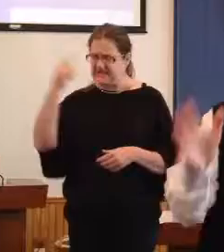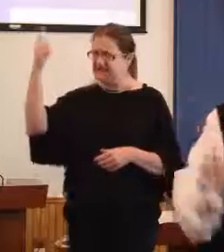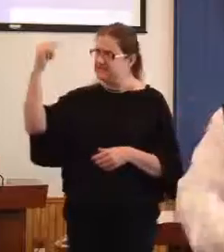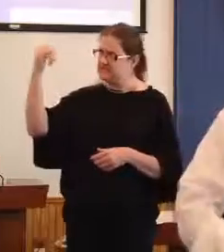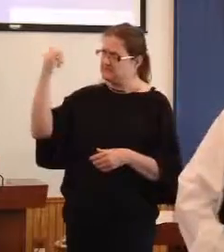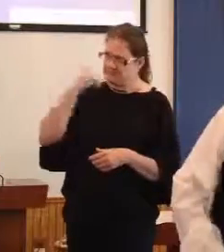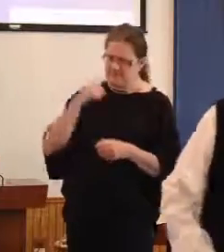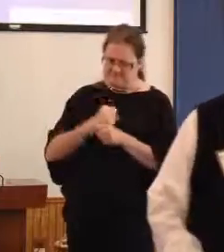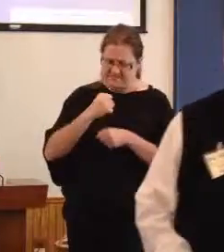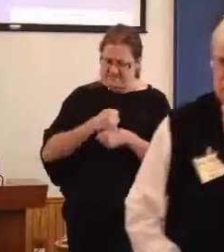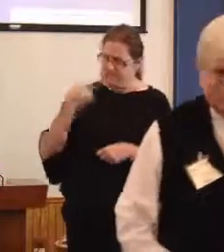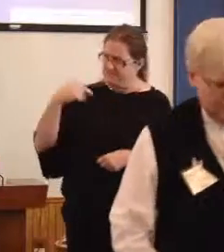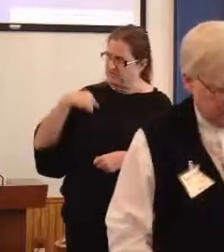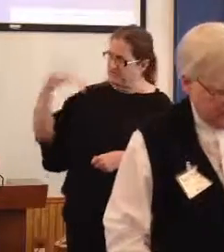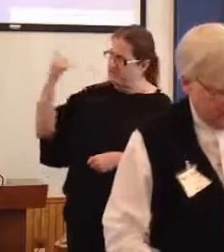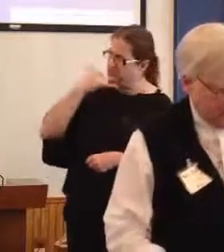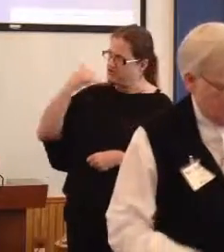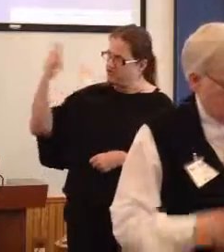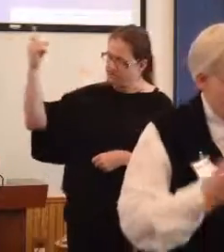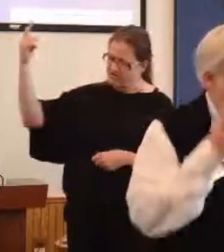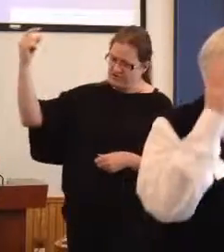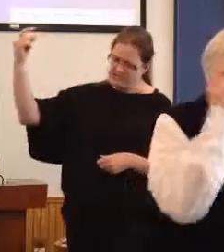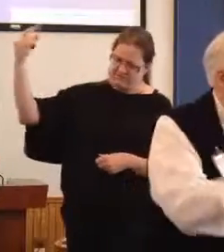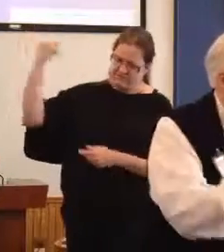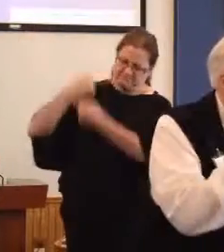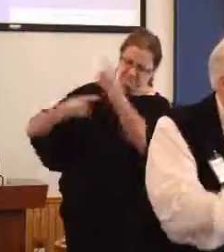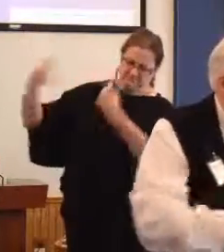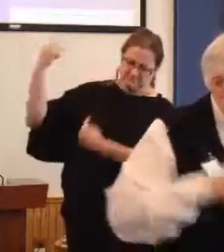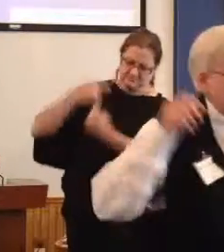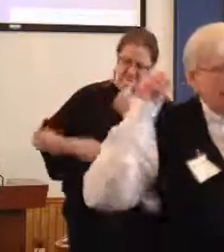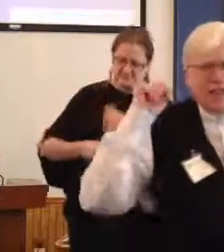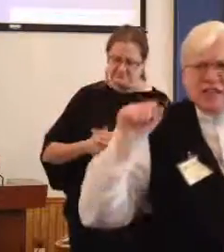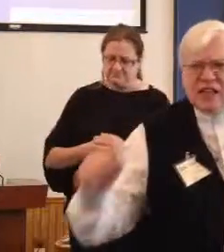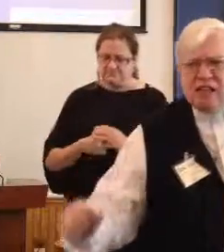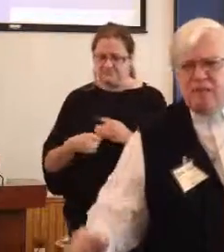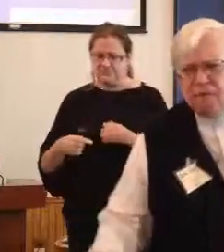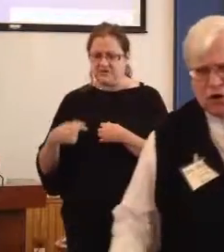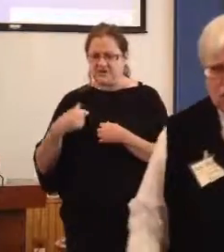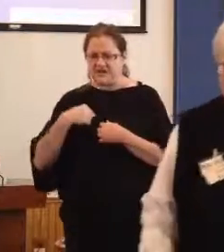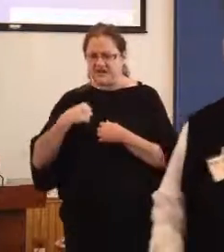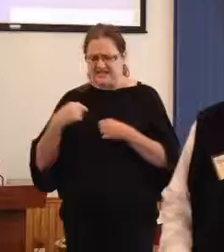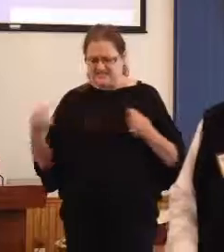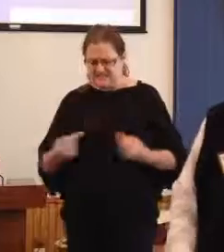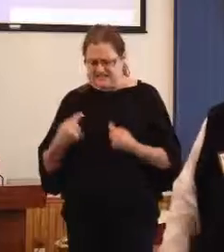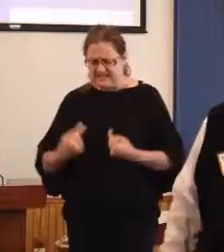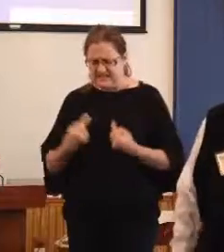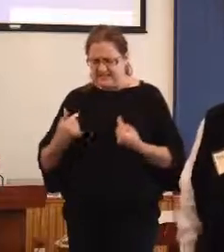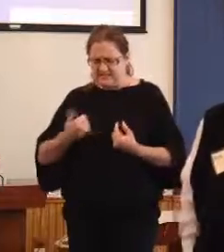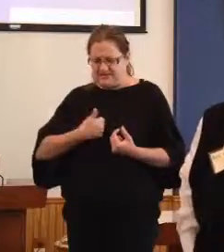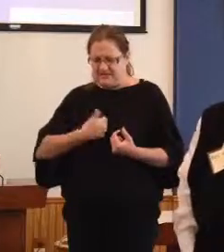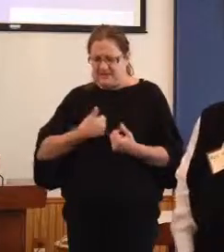that we were made wrong, that who we are is sinful,